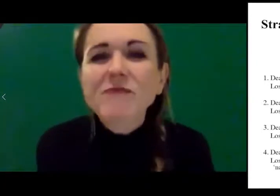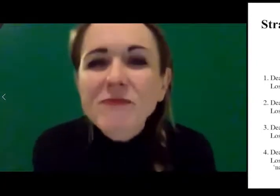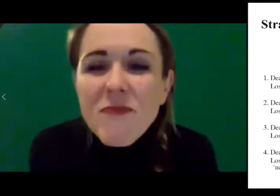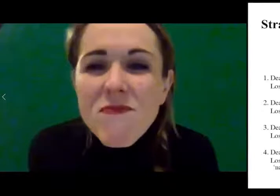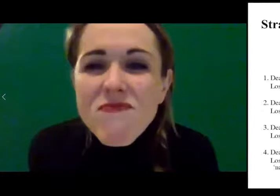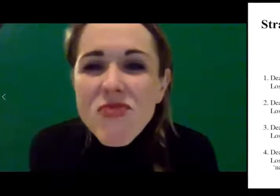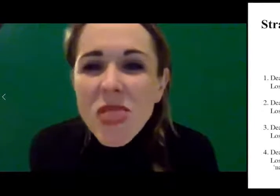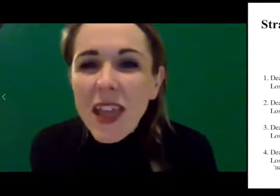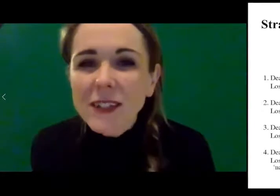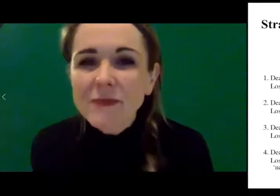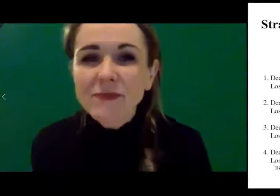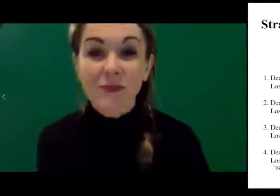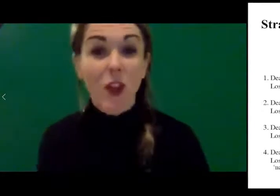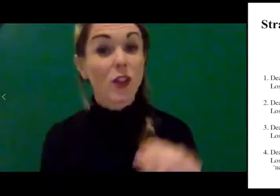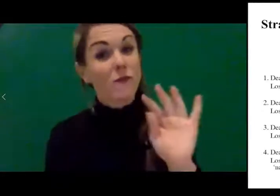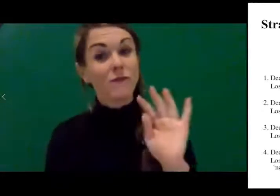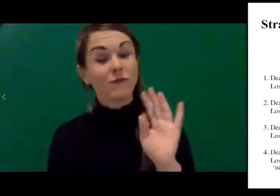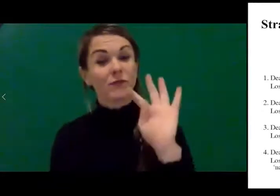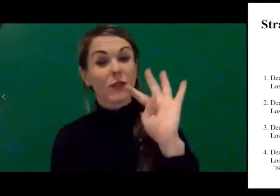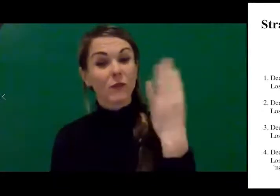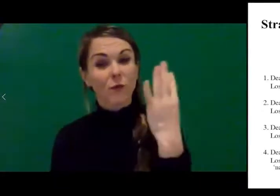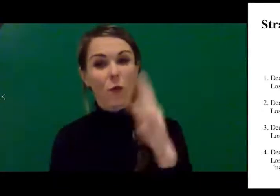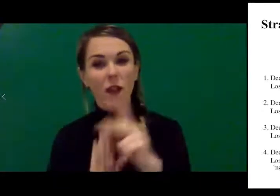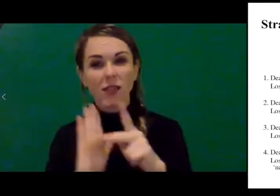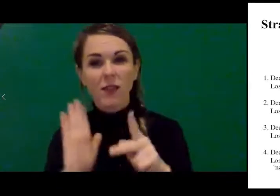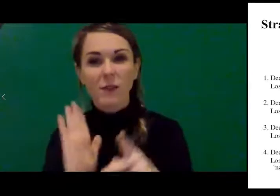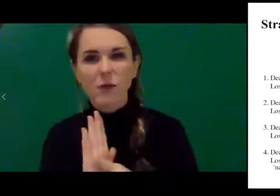The fourth principle,